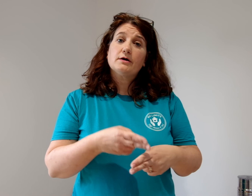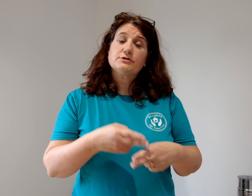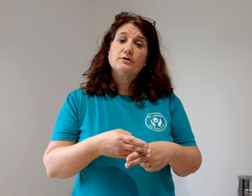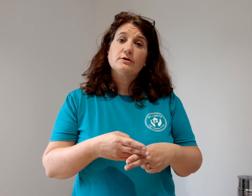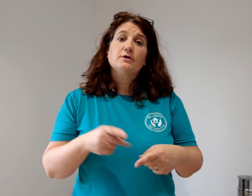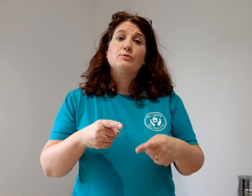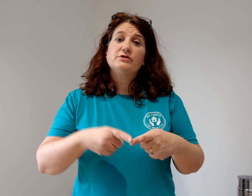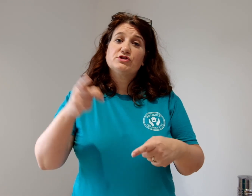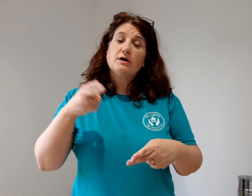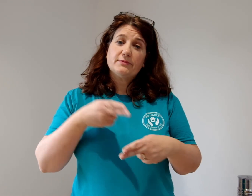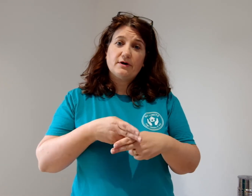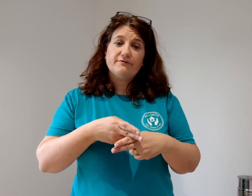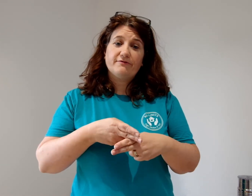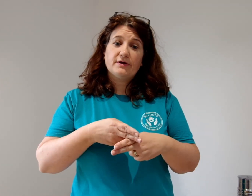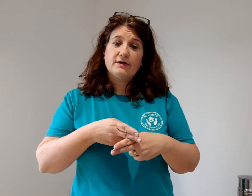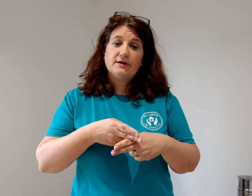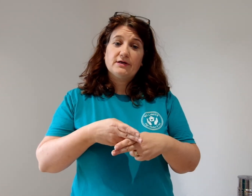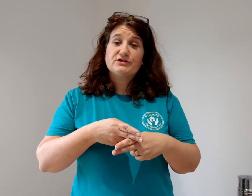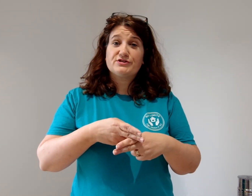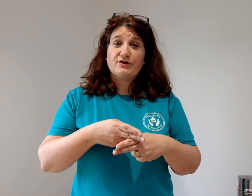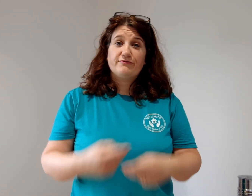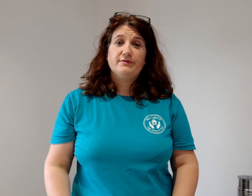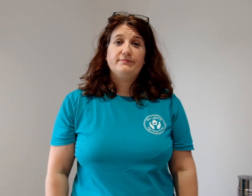Cut with a sharp knife to serve.